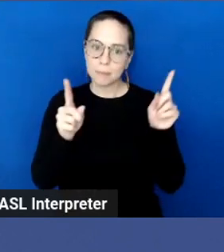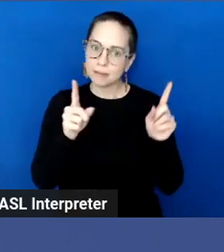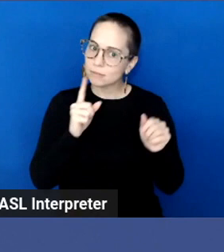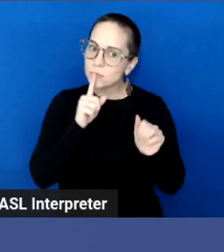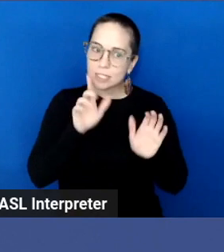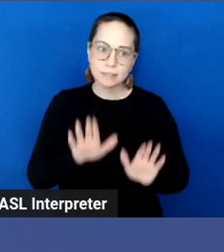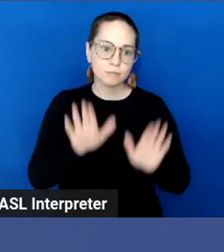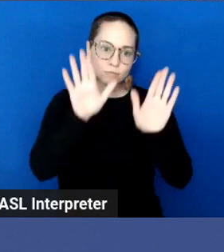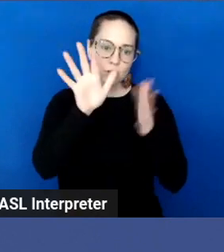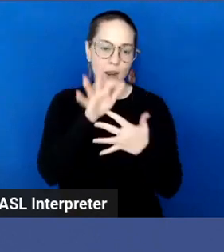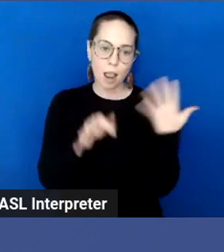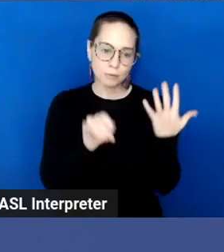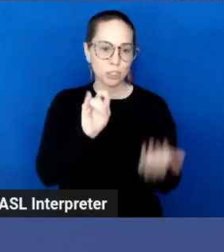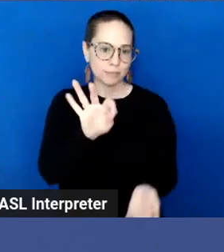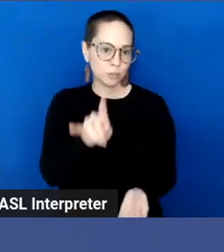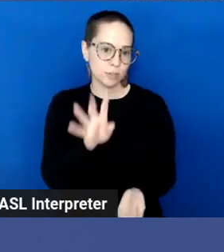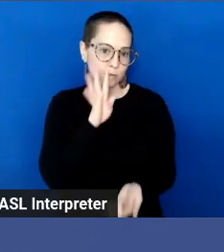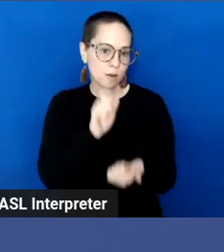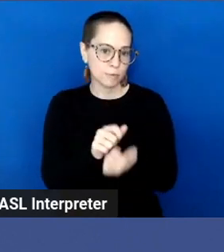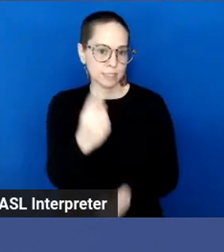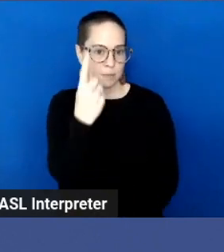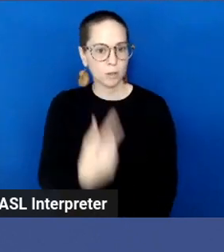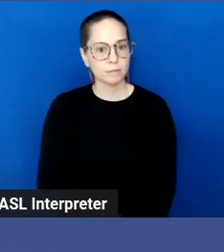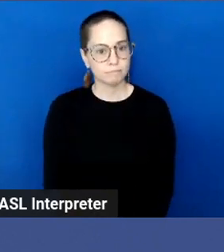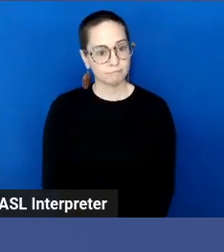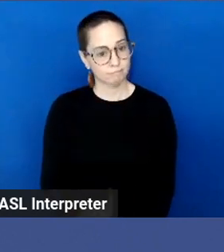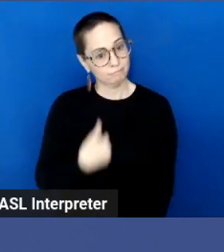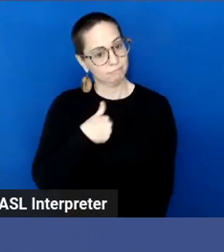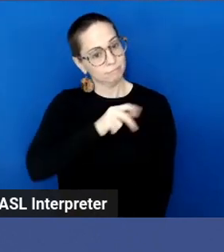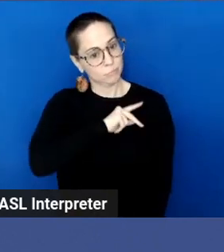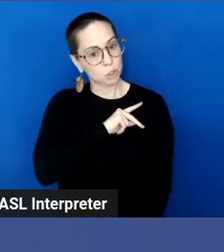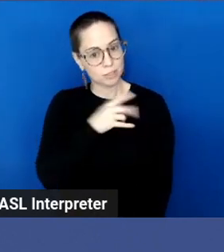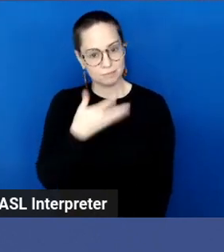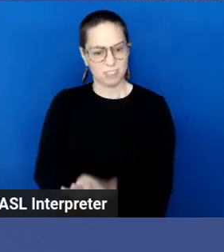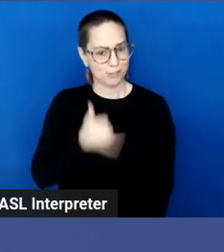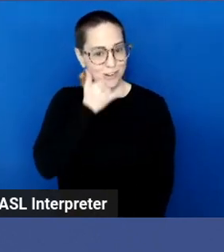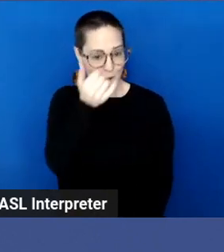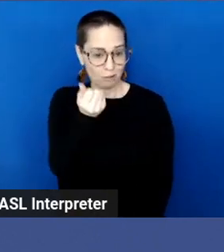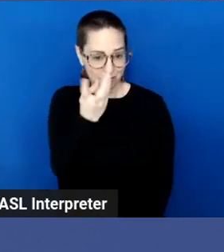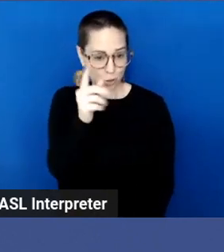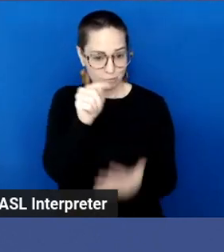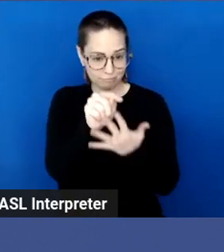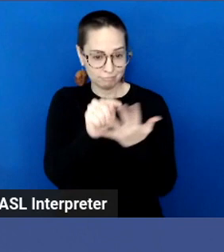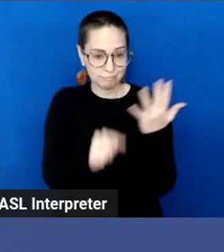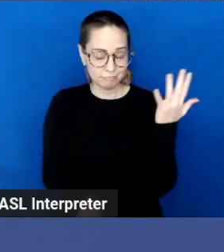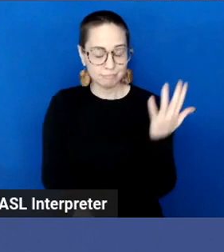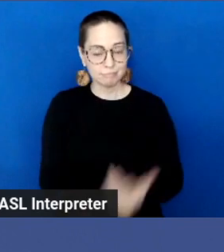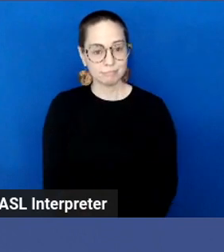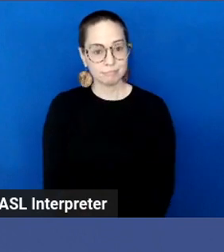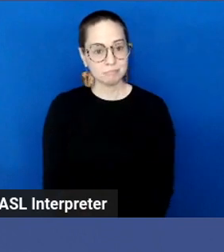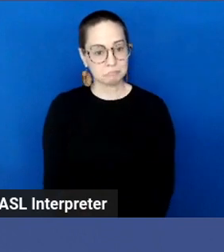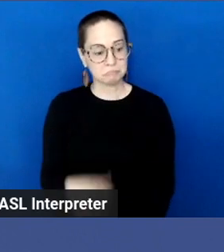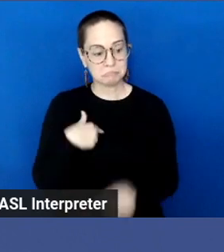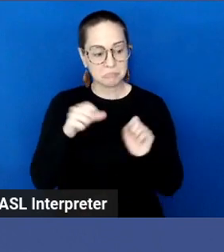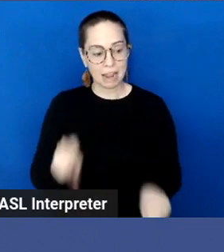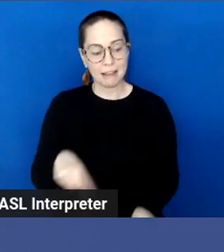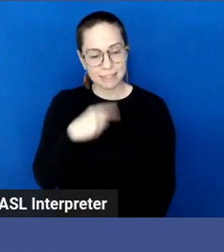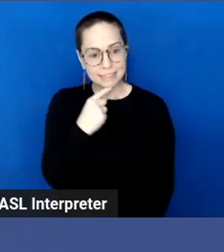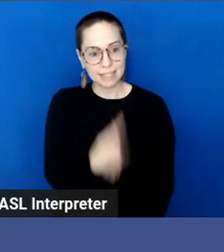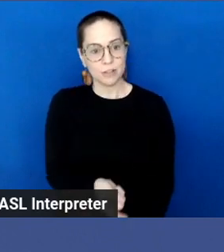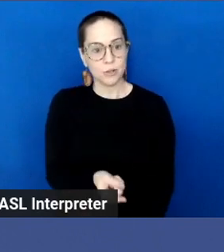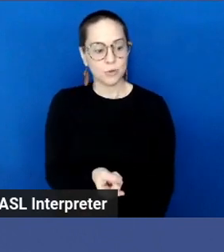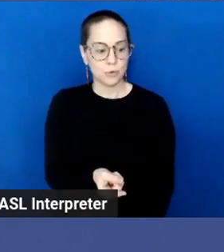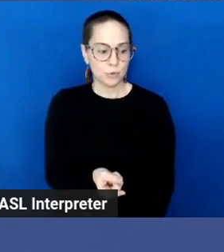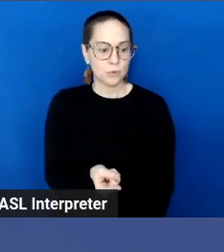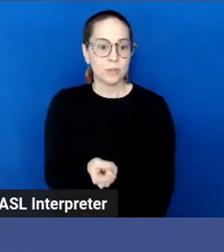options if you need someone to talk to. I personally have called a few of them, and I can tell you that